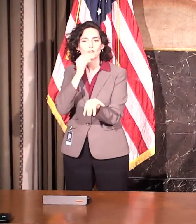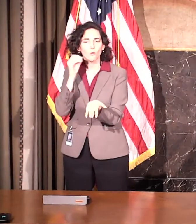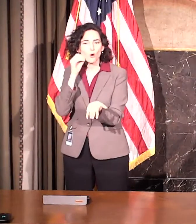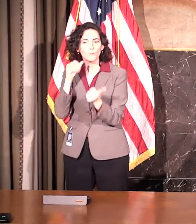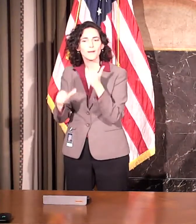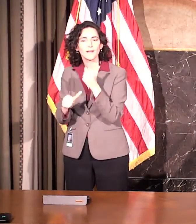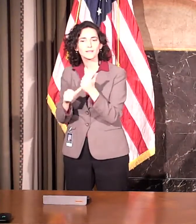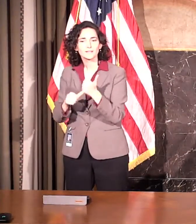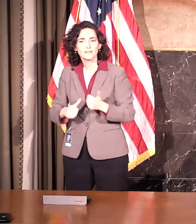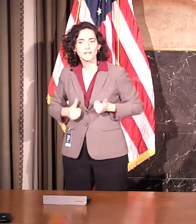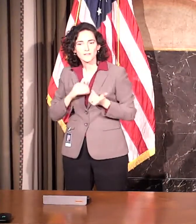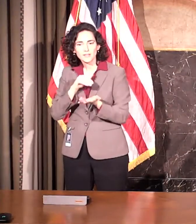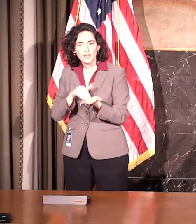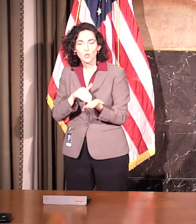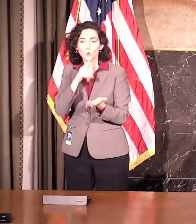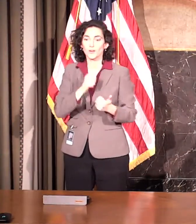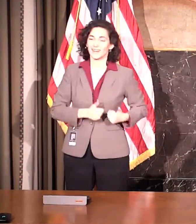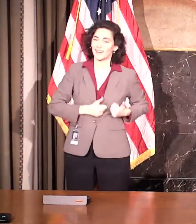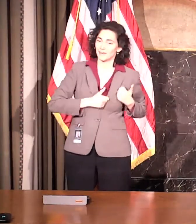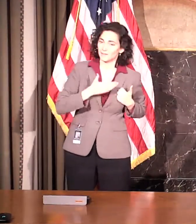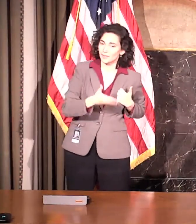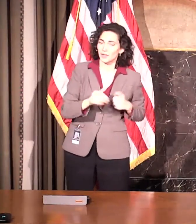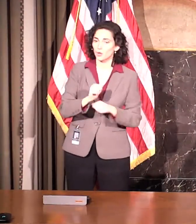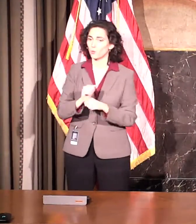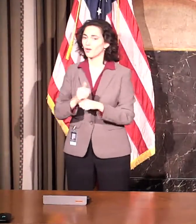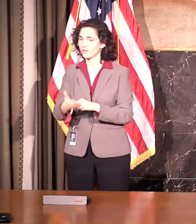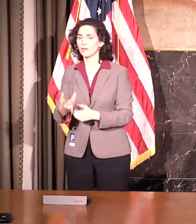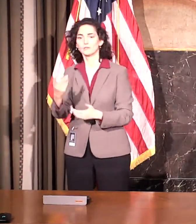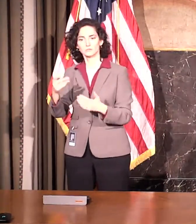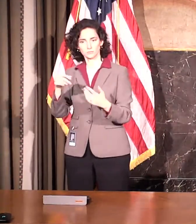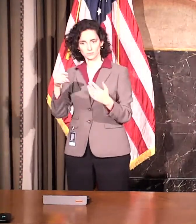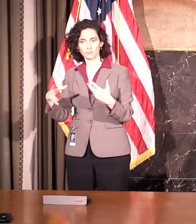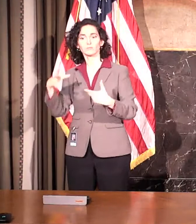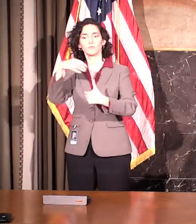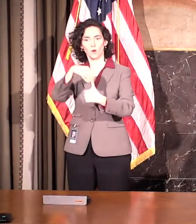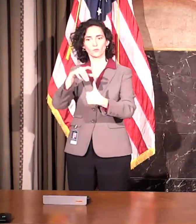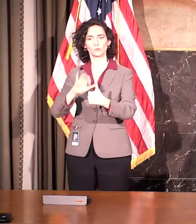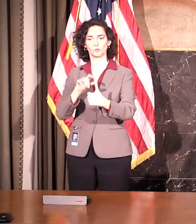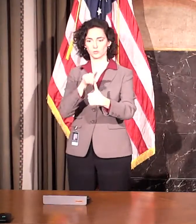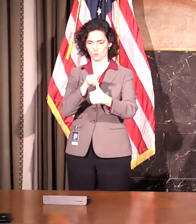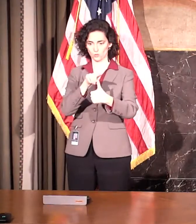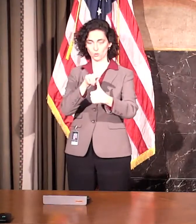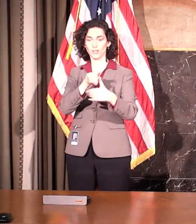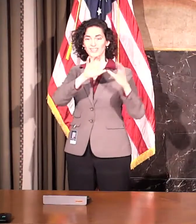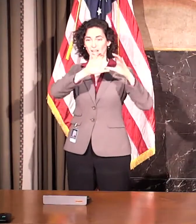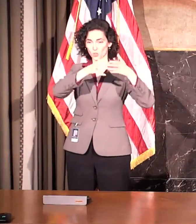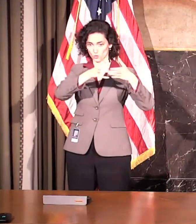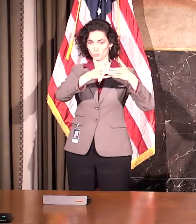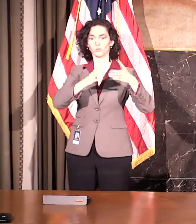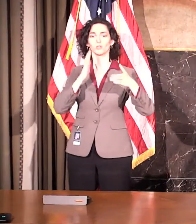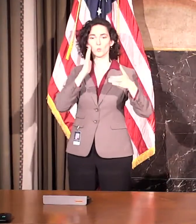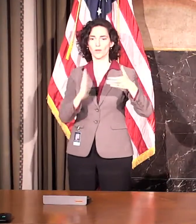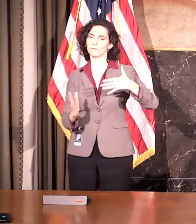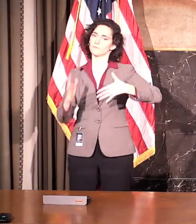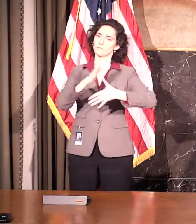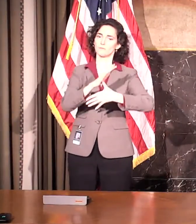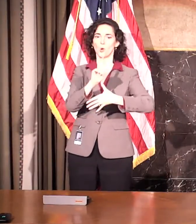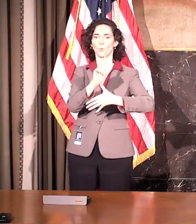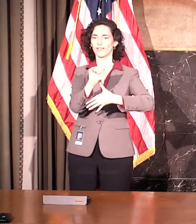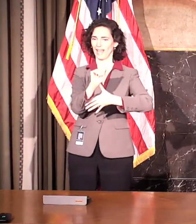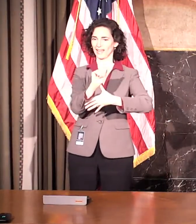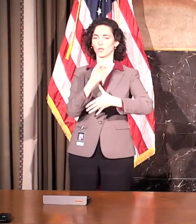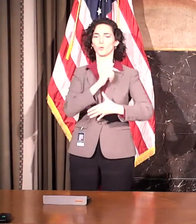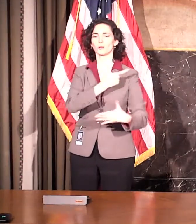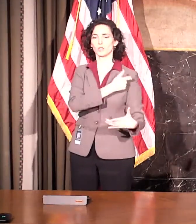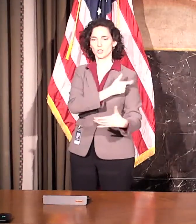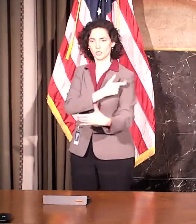assisted living centers. And all of these individuals will be vaccinated in priority group 1A,